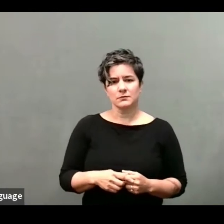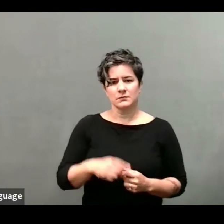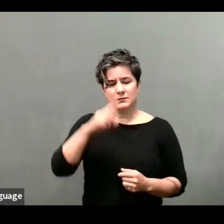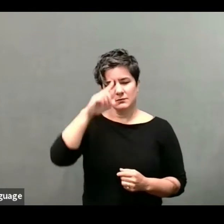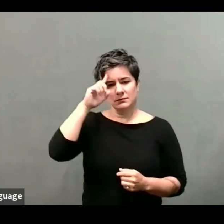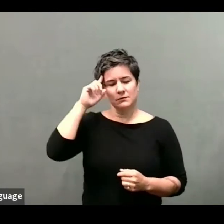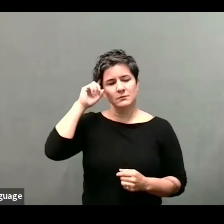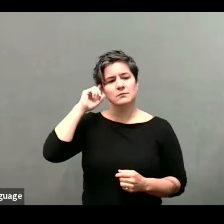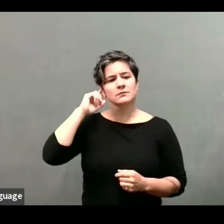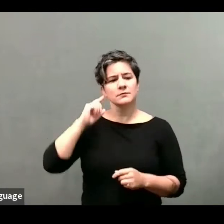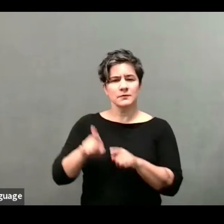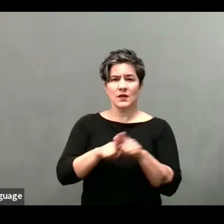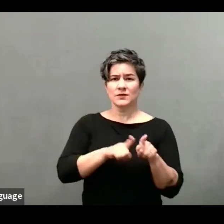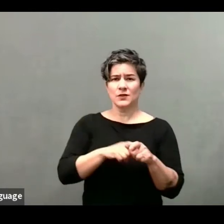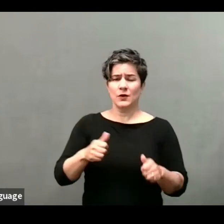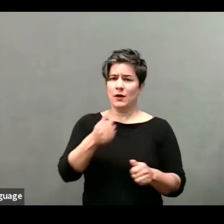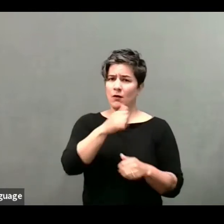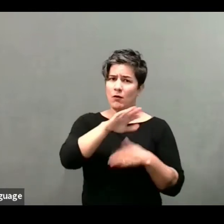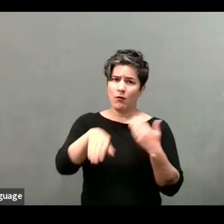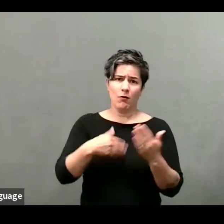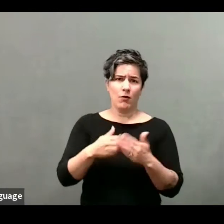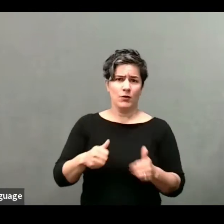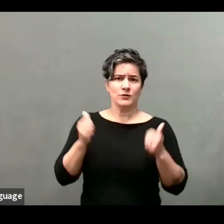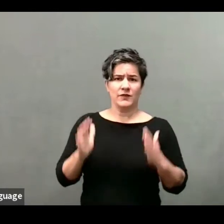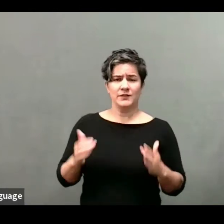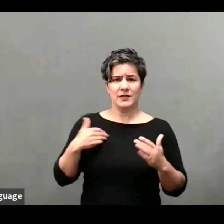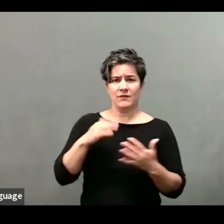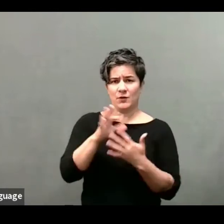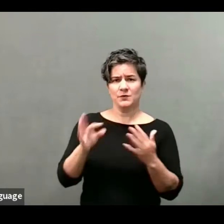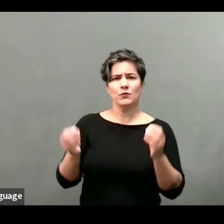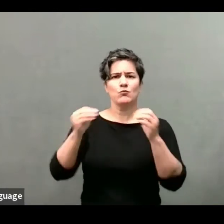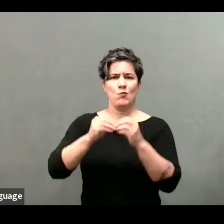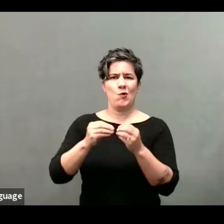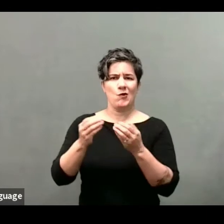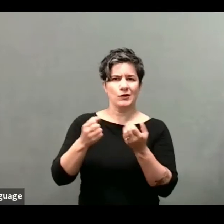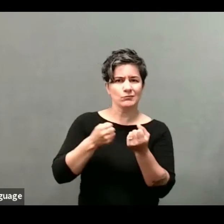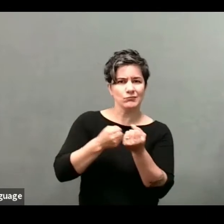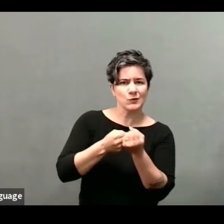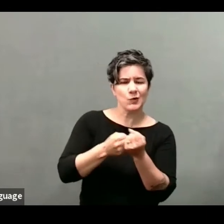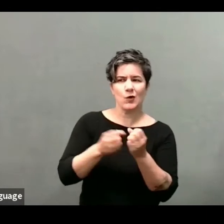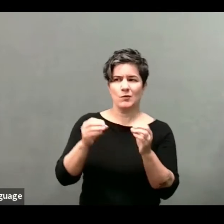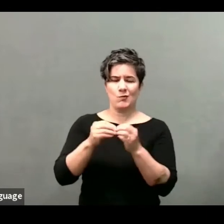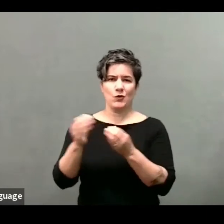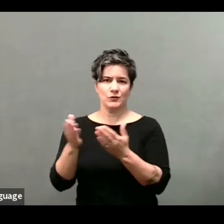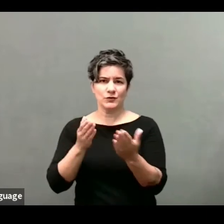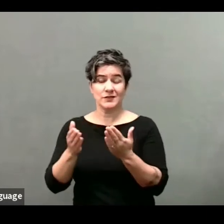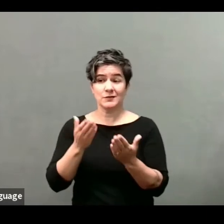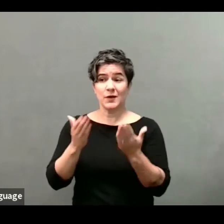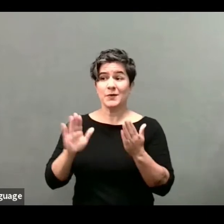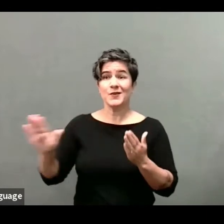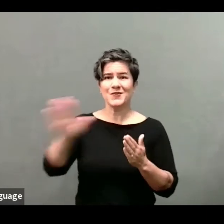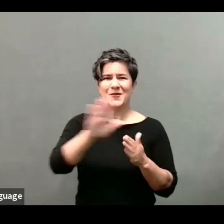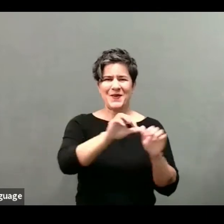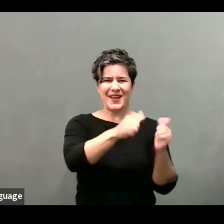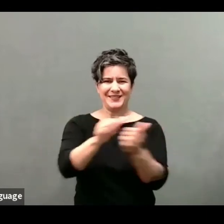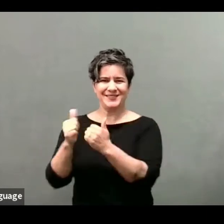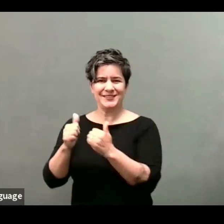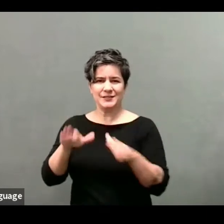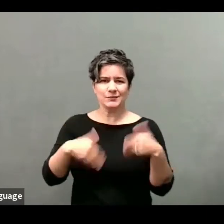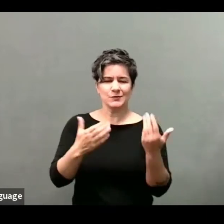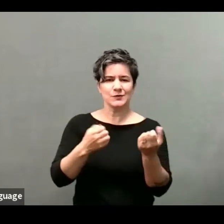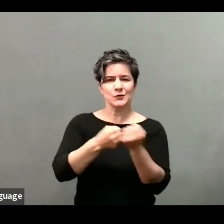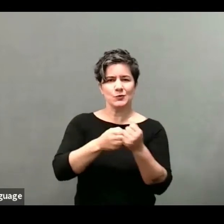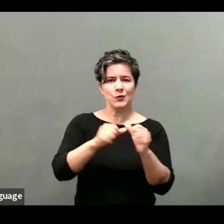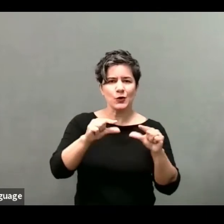given the option of follow-up or ongoing services, and your programs may offer support groups. They may